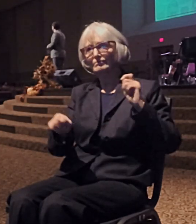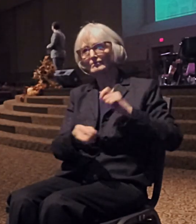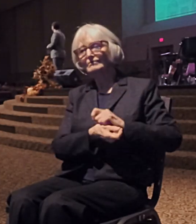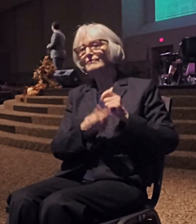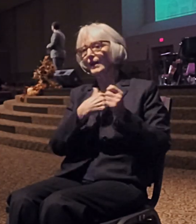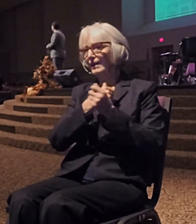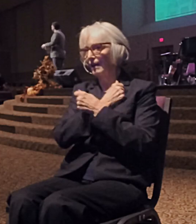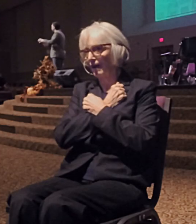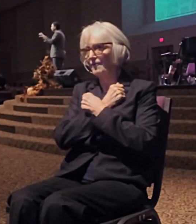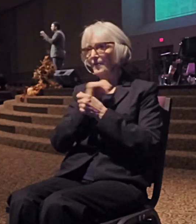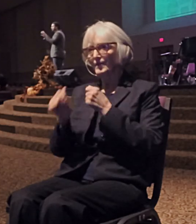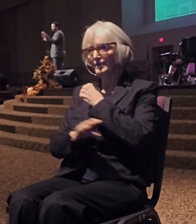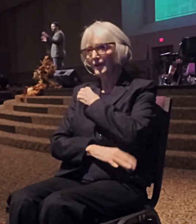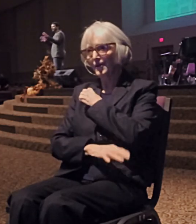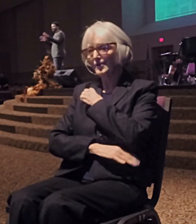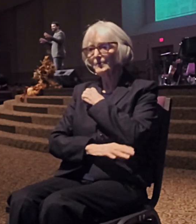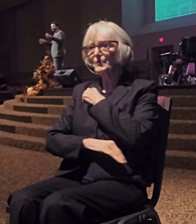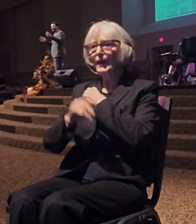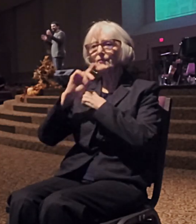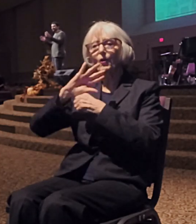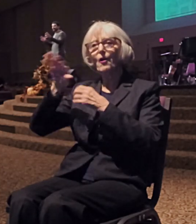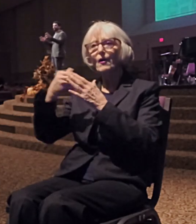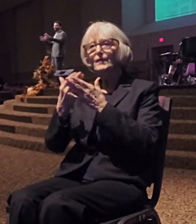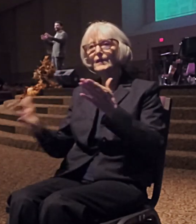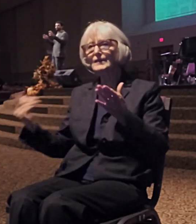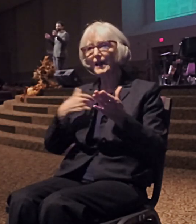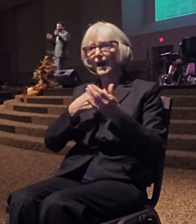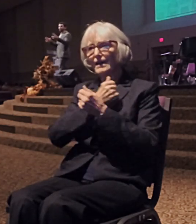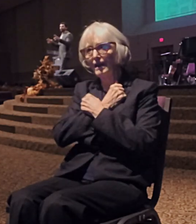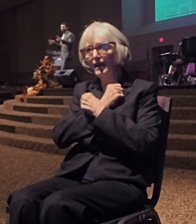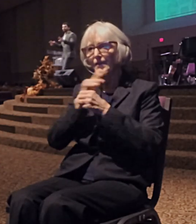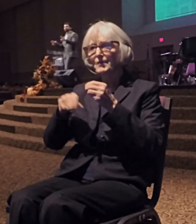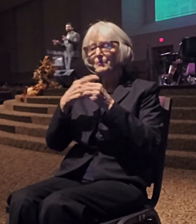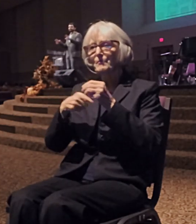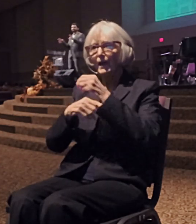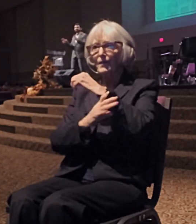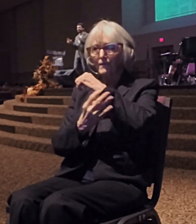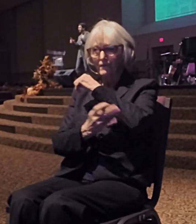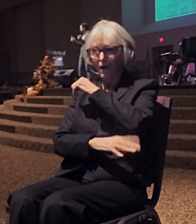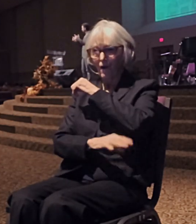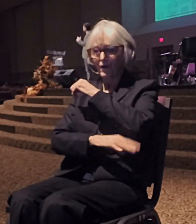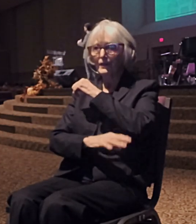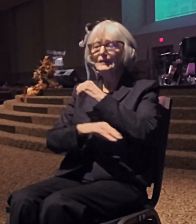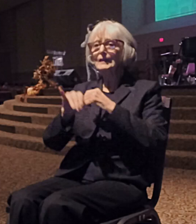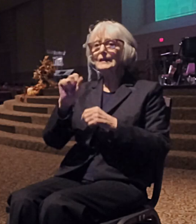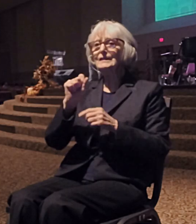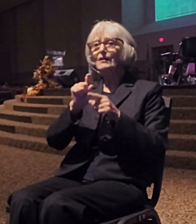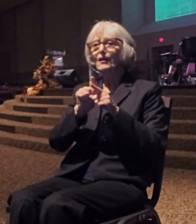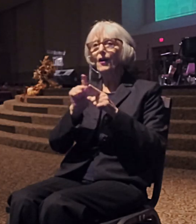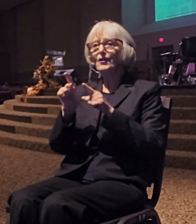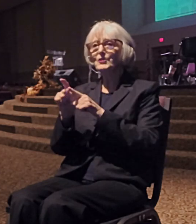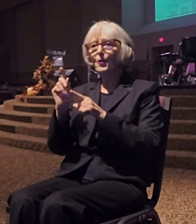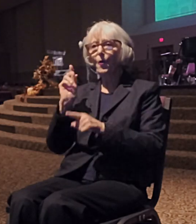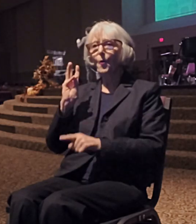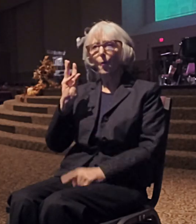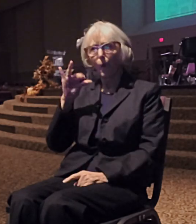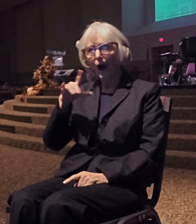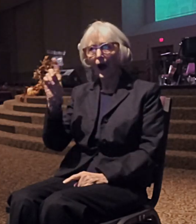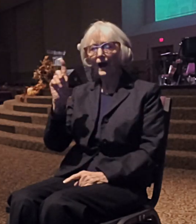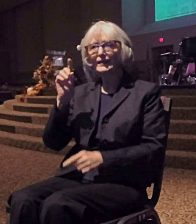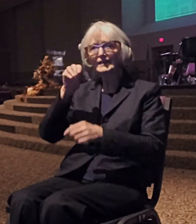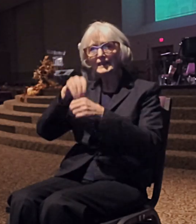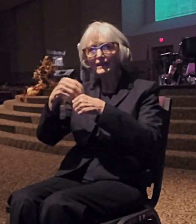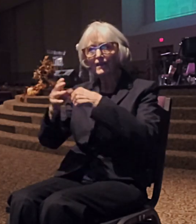fall. And for all the things that I love about fall, it is also wild that it is in